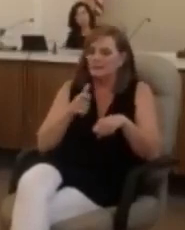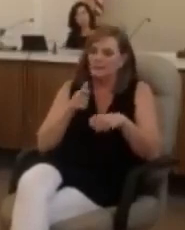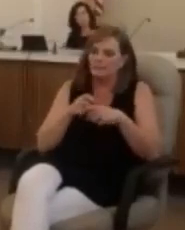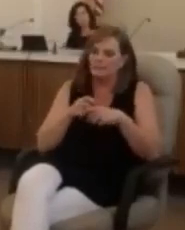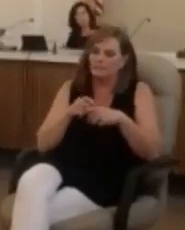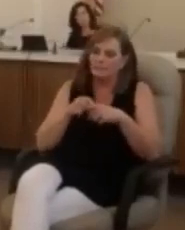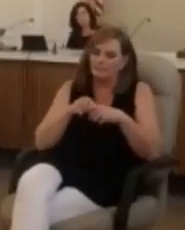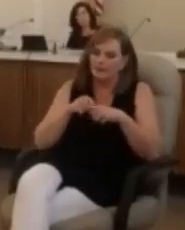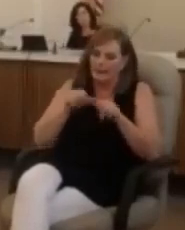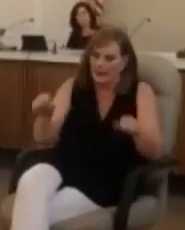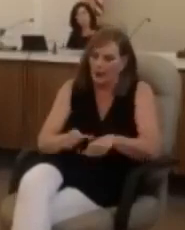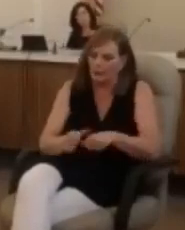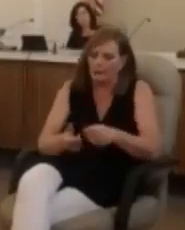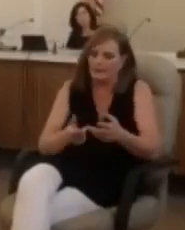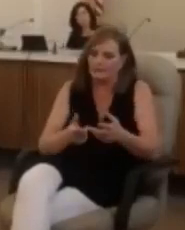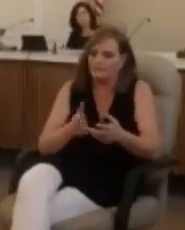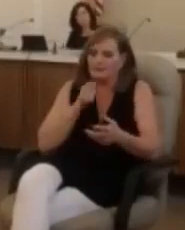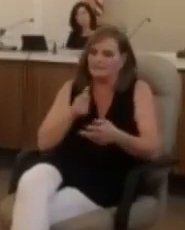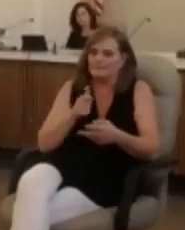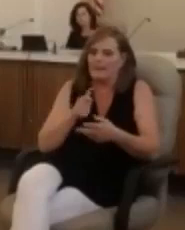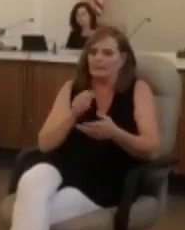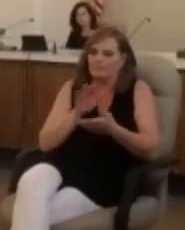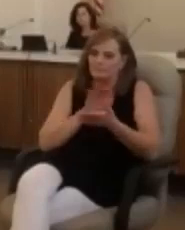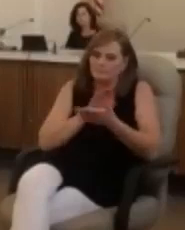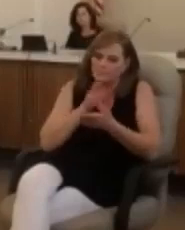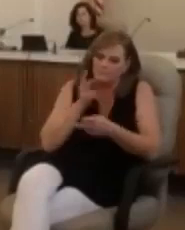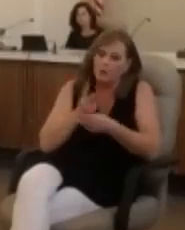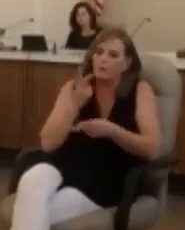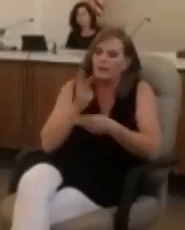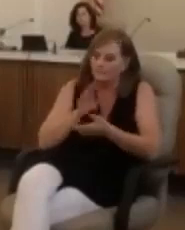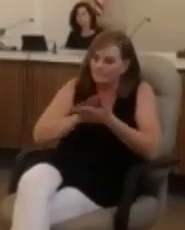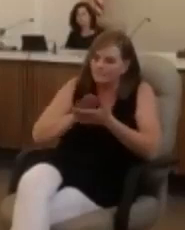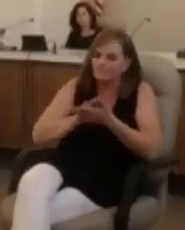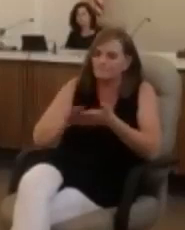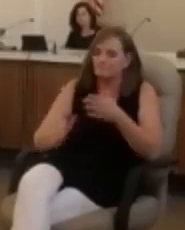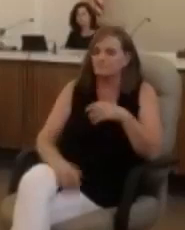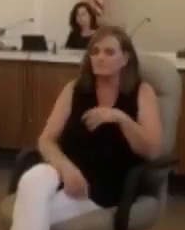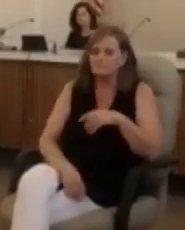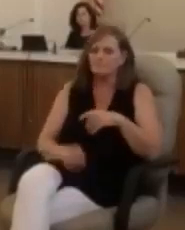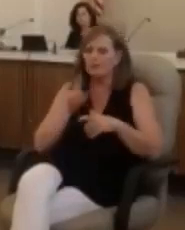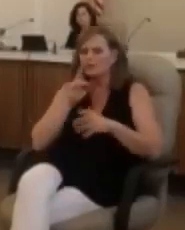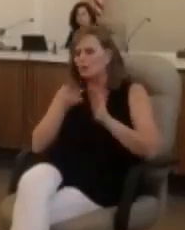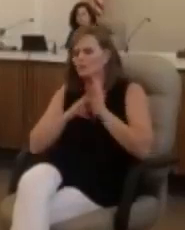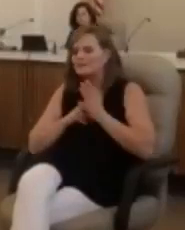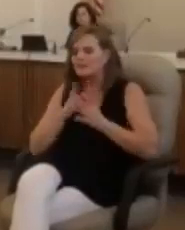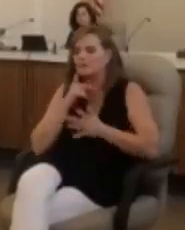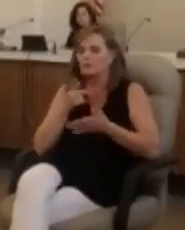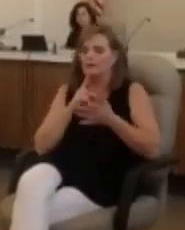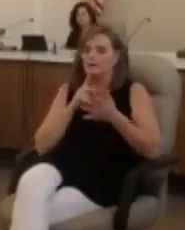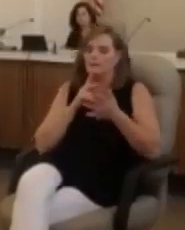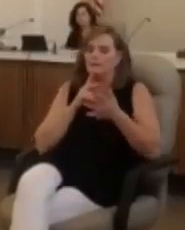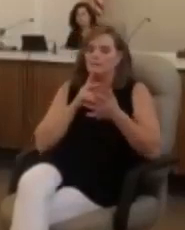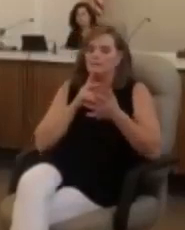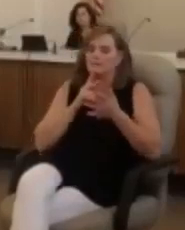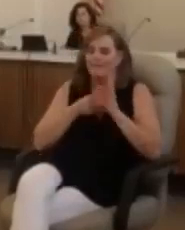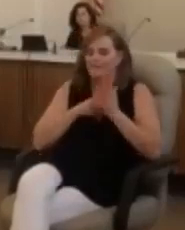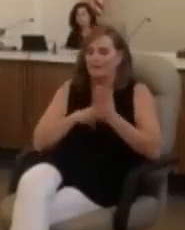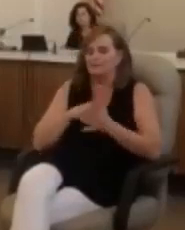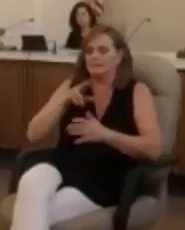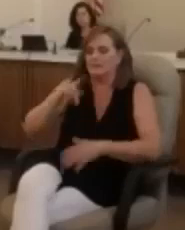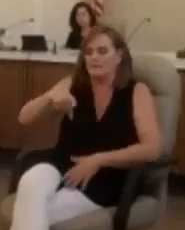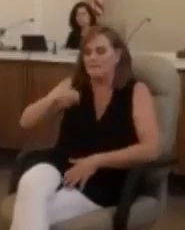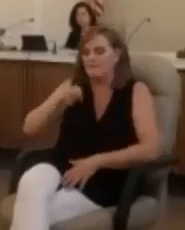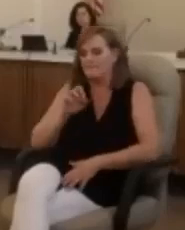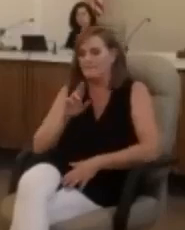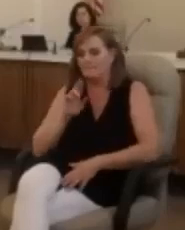what defines the park, what we decide to create as the park, again, our thoughts as a board is that